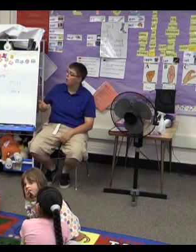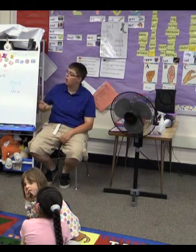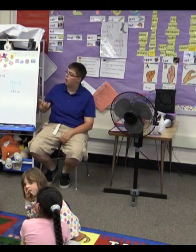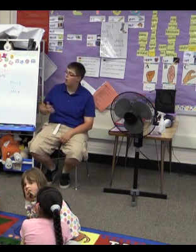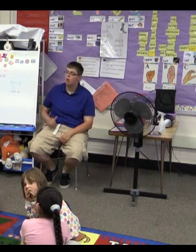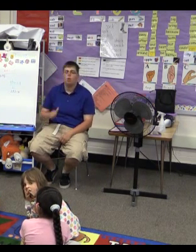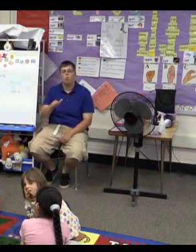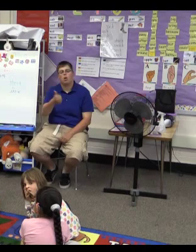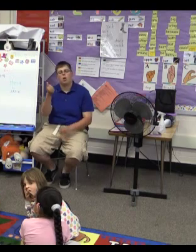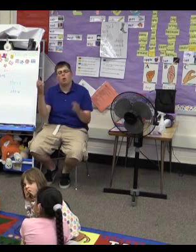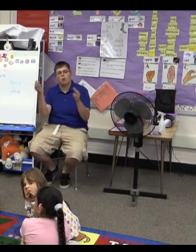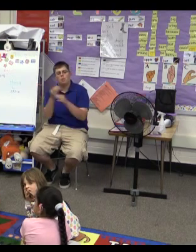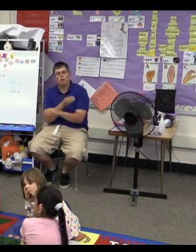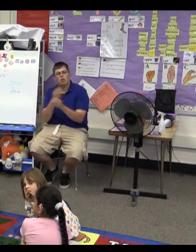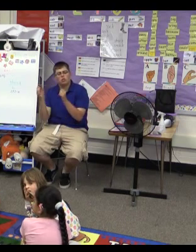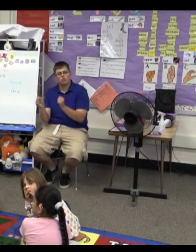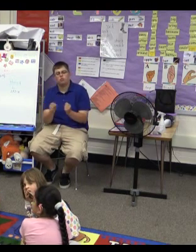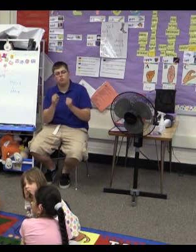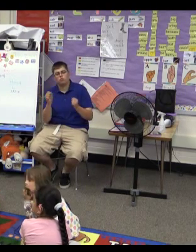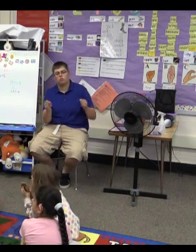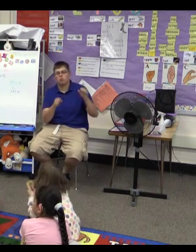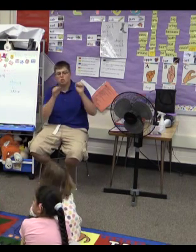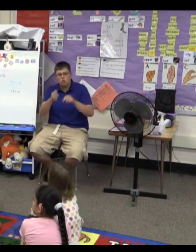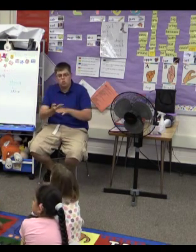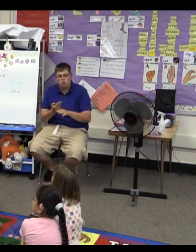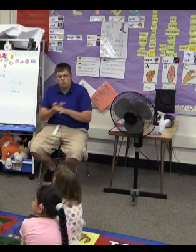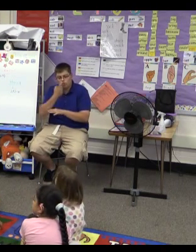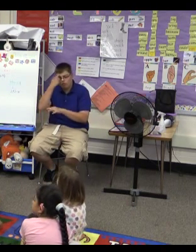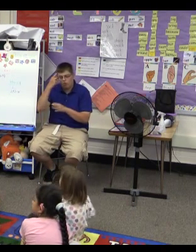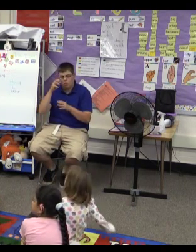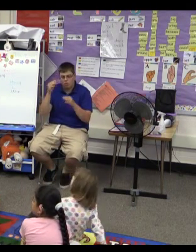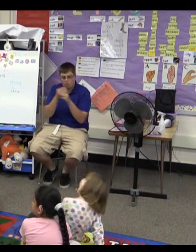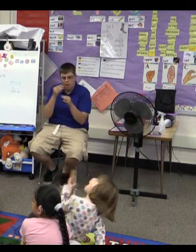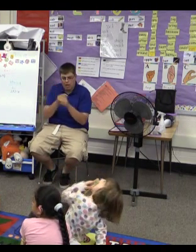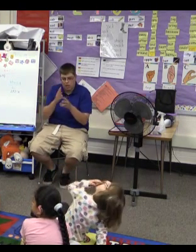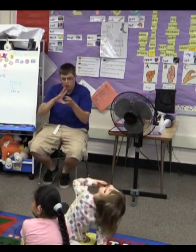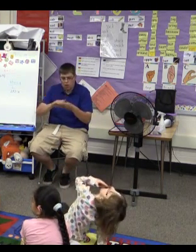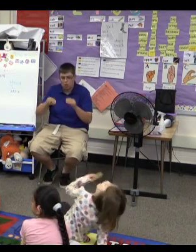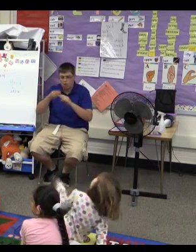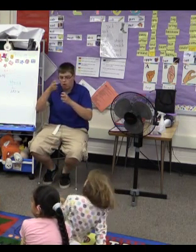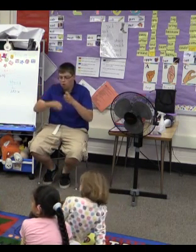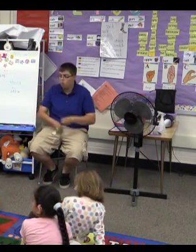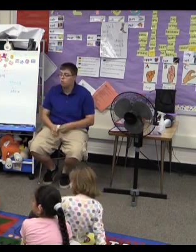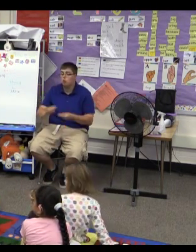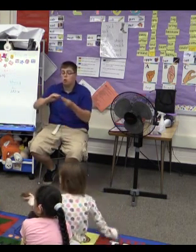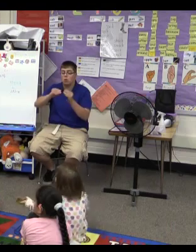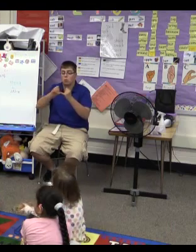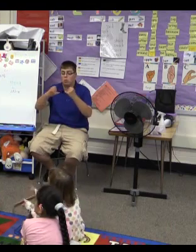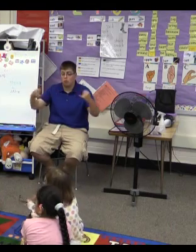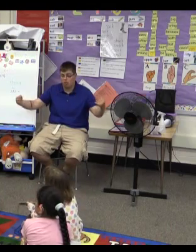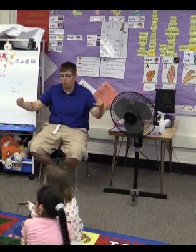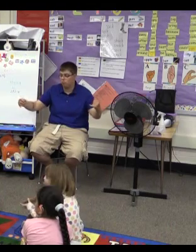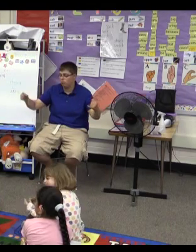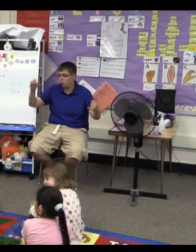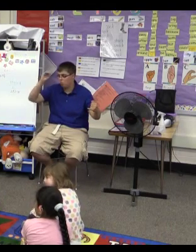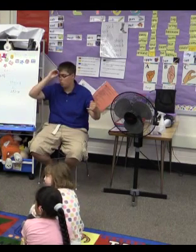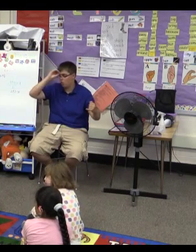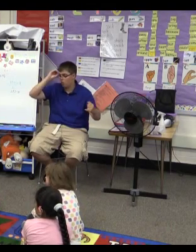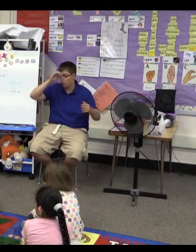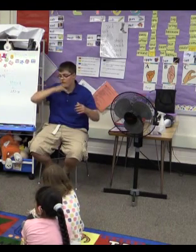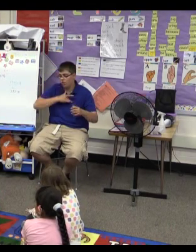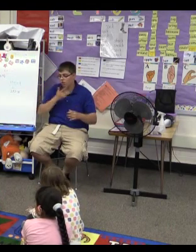What other math strategy can you use to solve a math story problem? Number line. O's favorite,